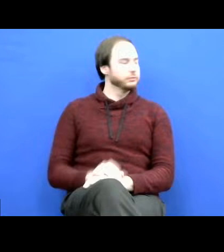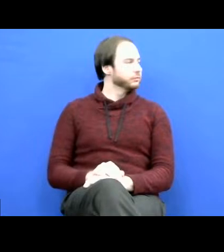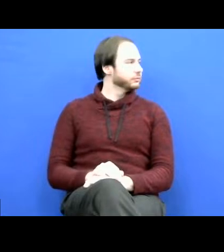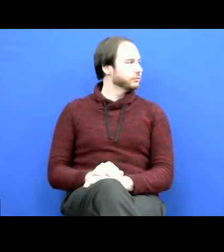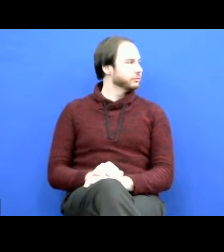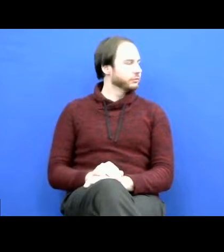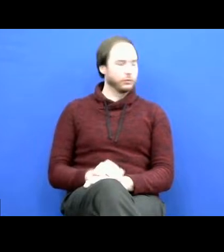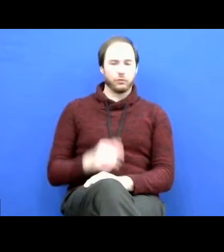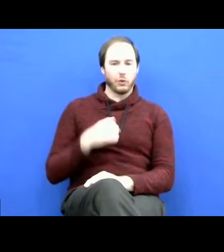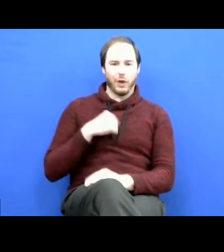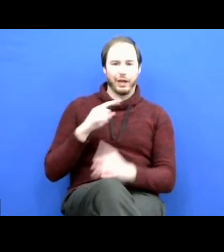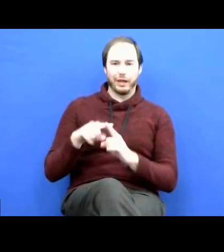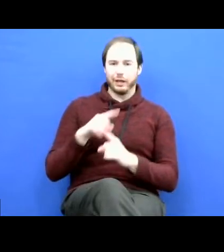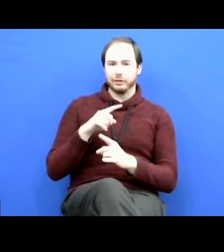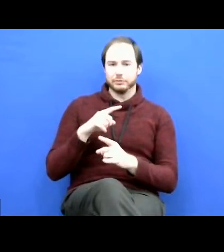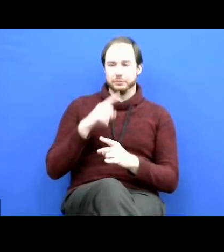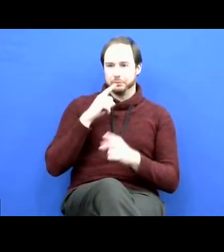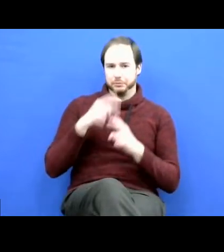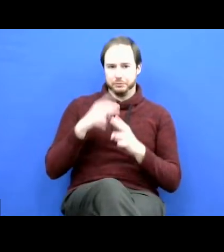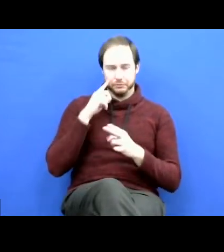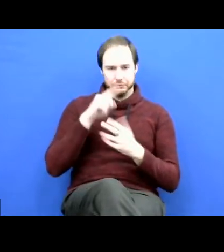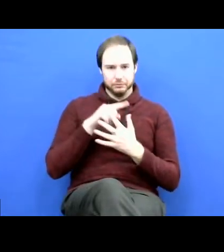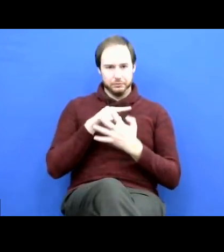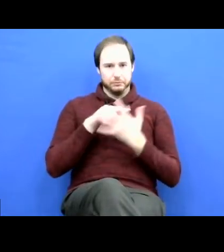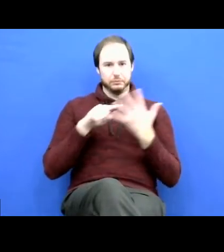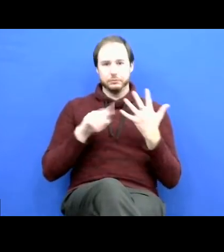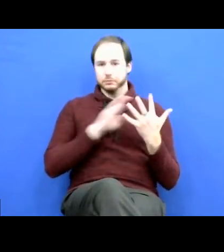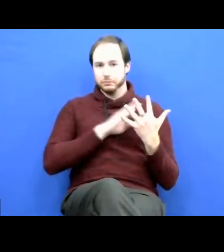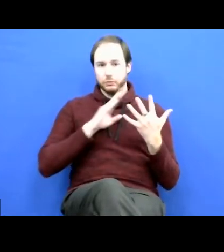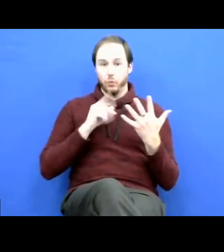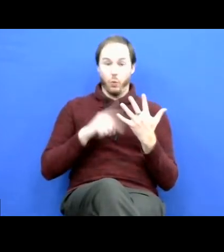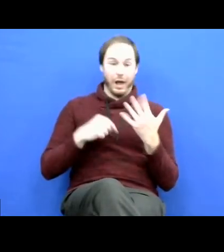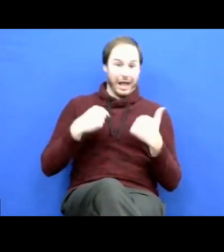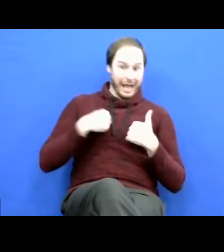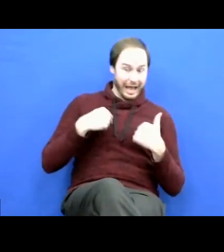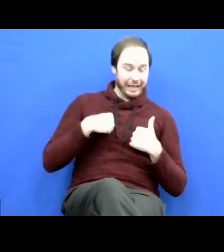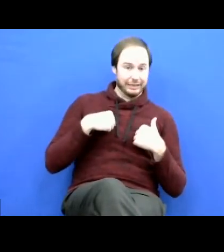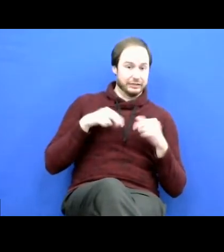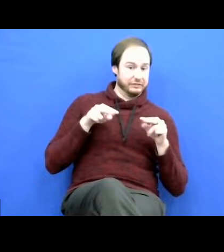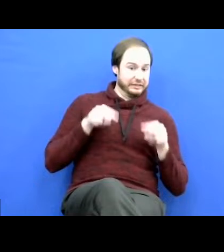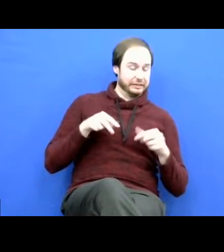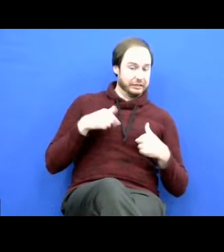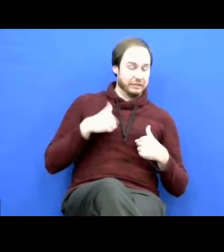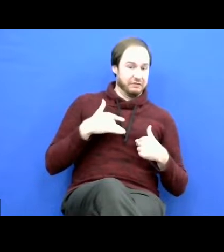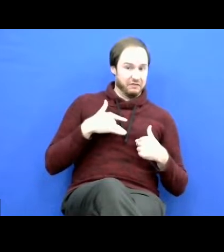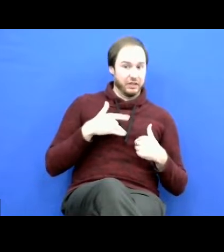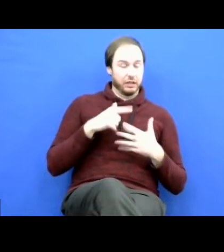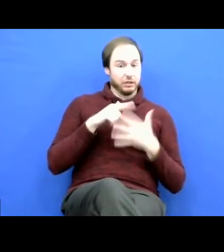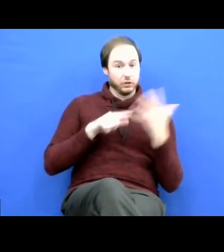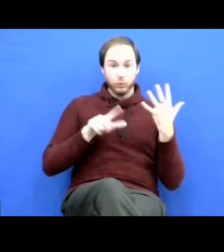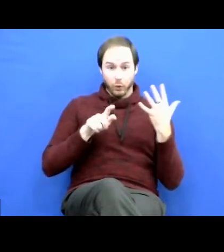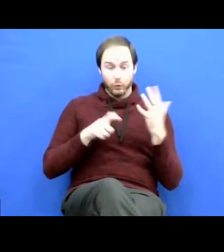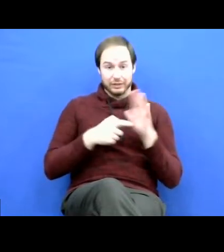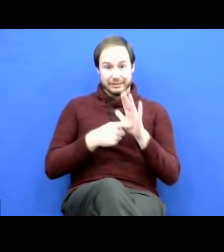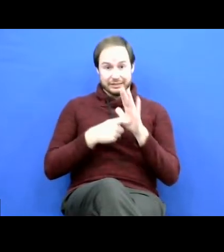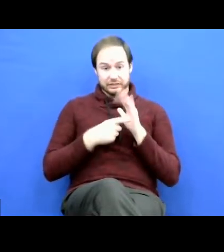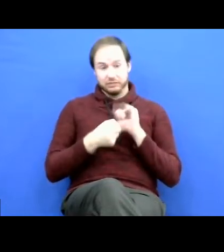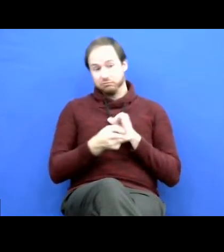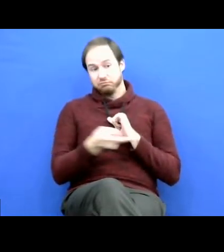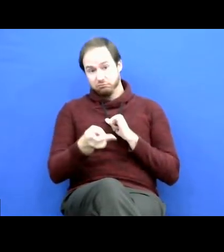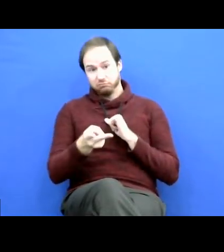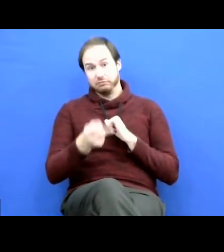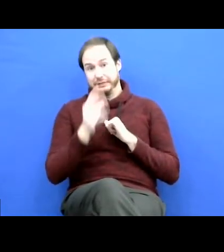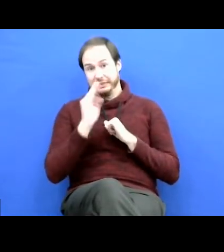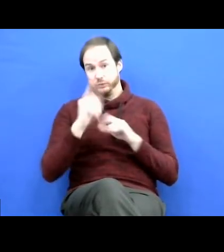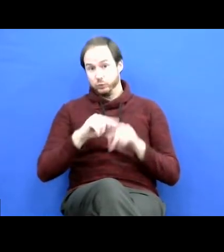I can't speak for the other board members, but from what I've seen, they've successfully addressed every single issue we've brought